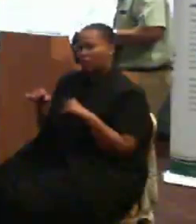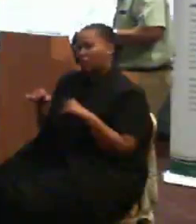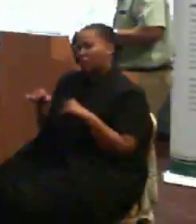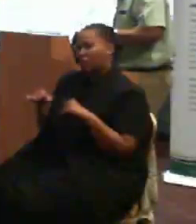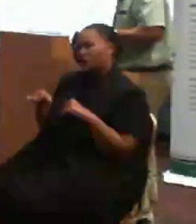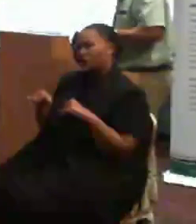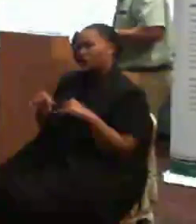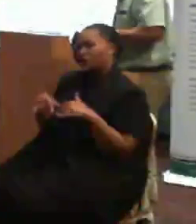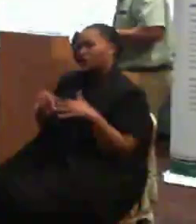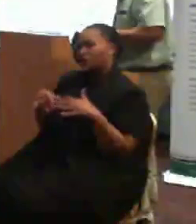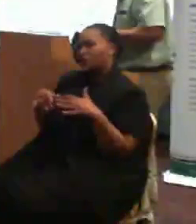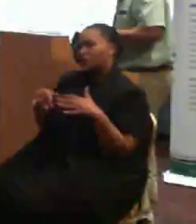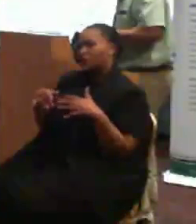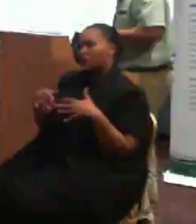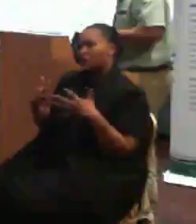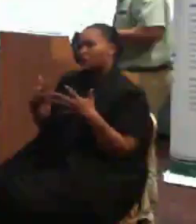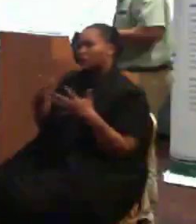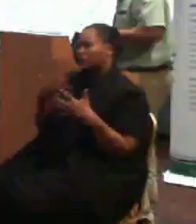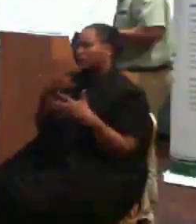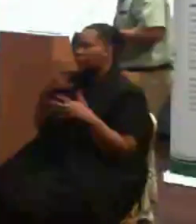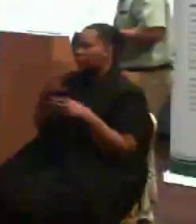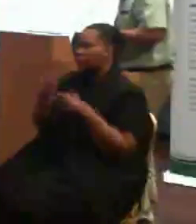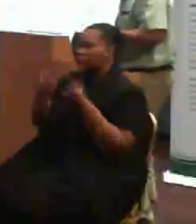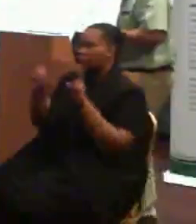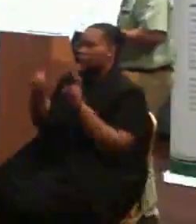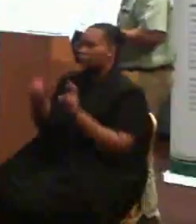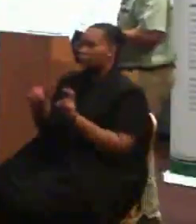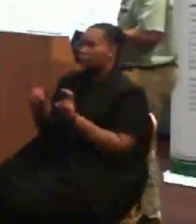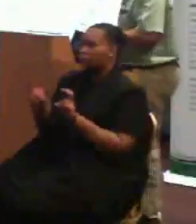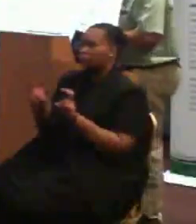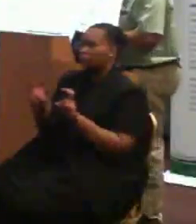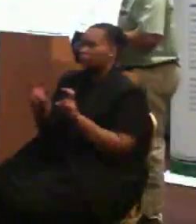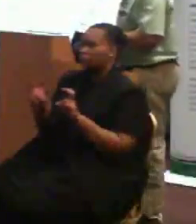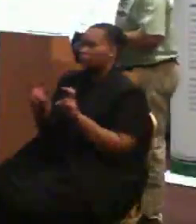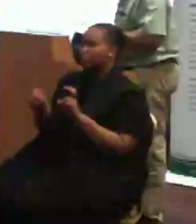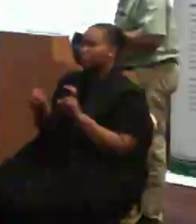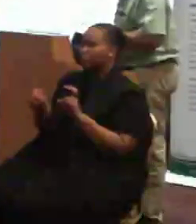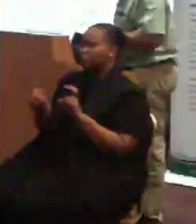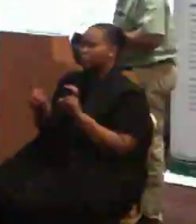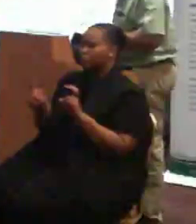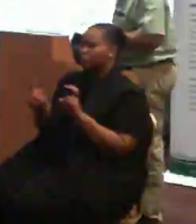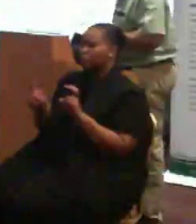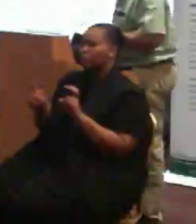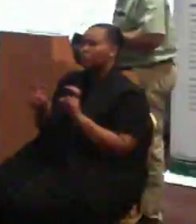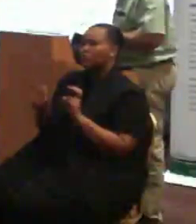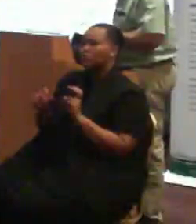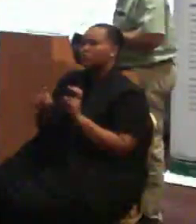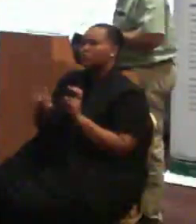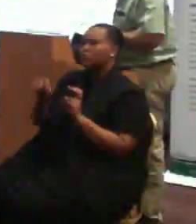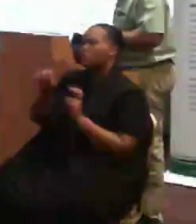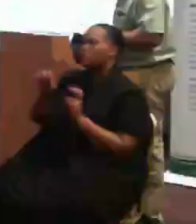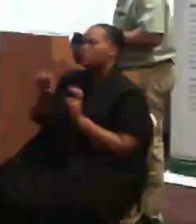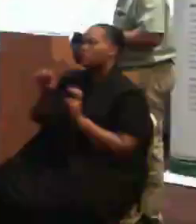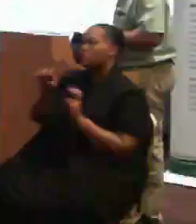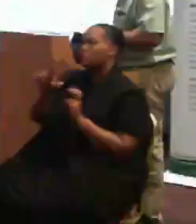in general electricity is not elastic, and that